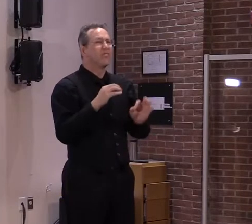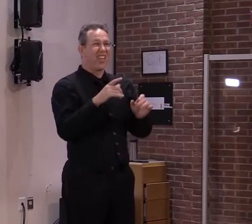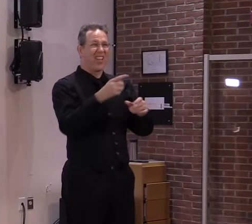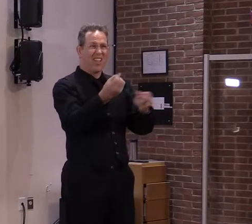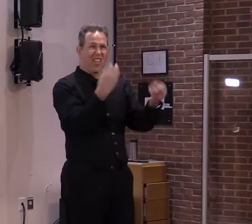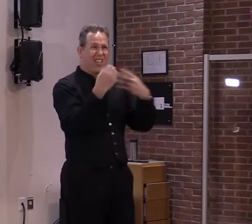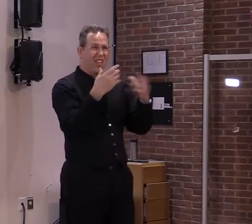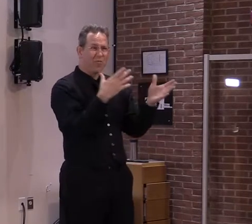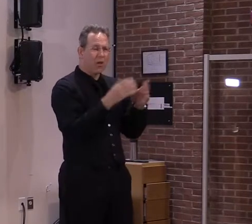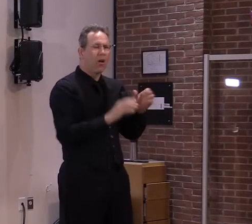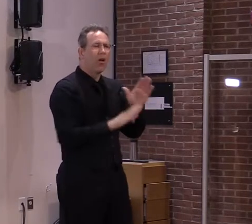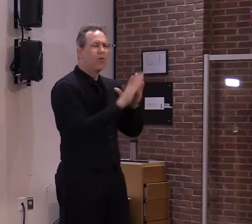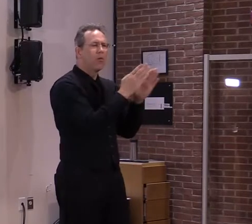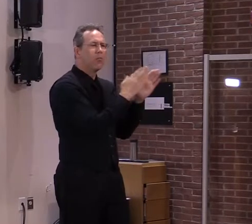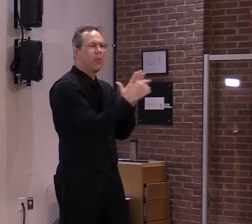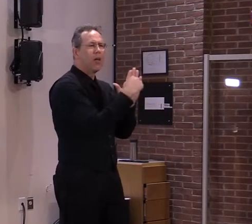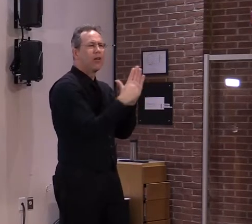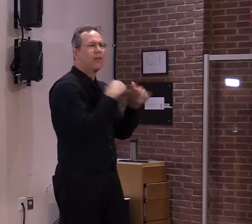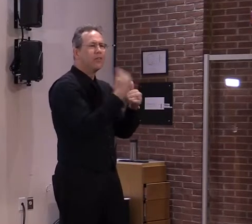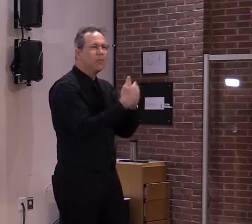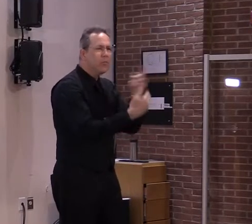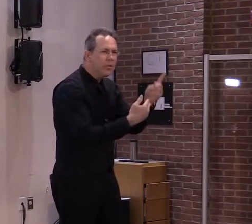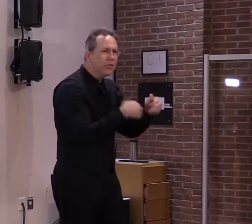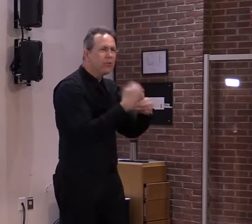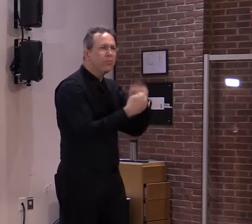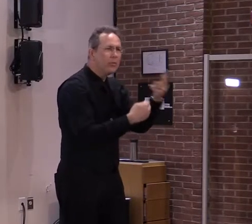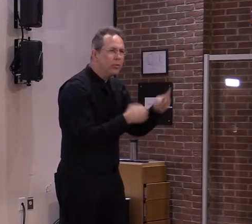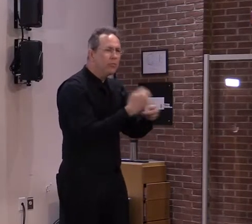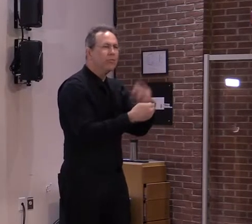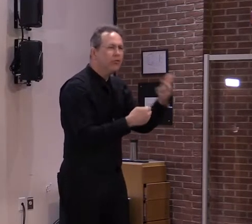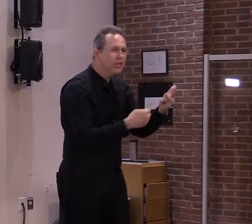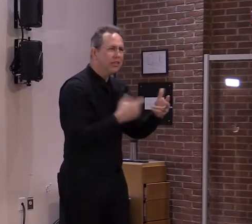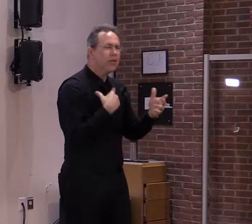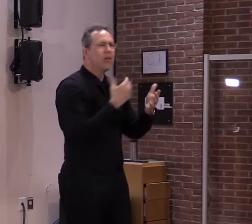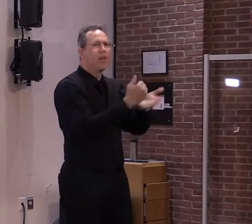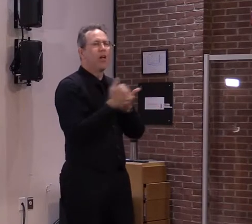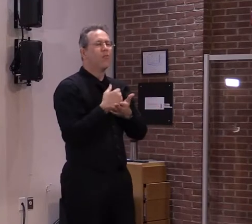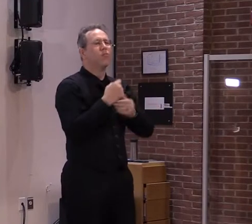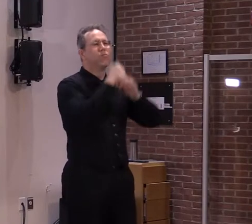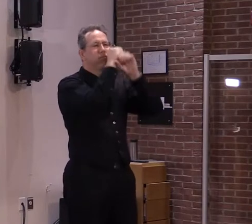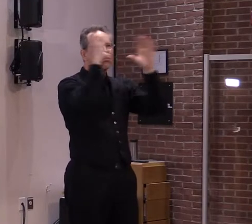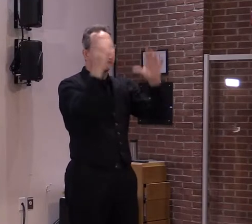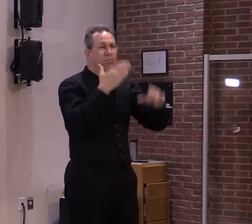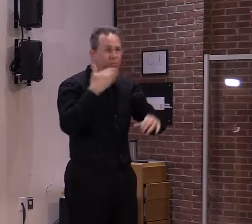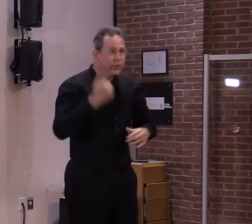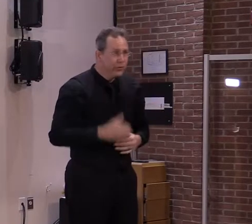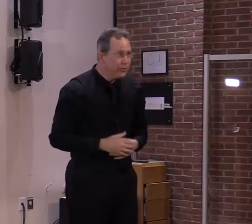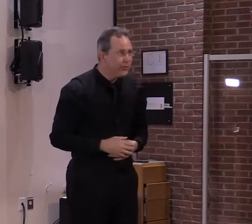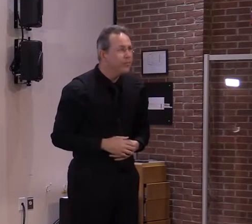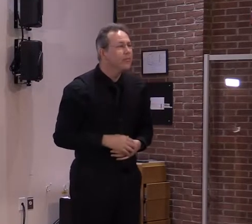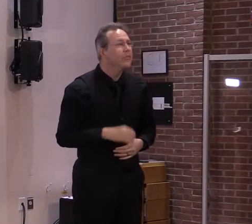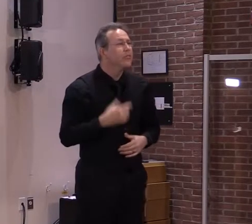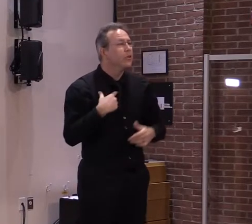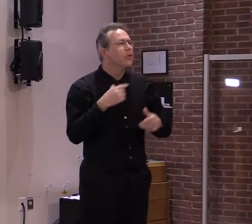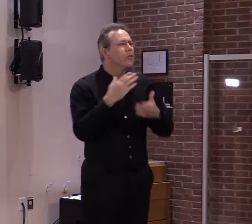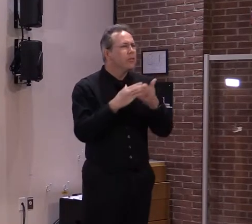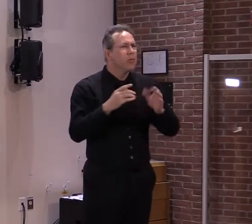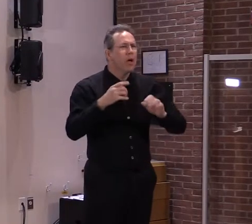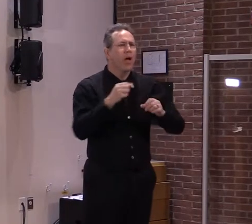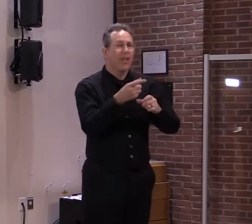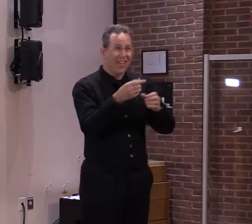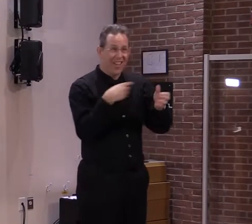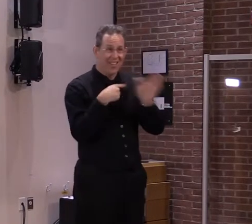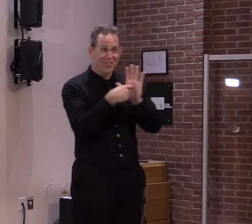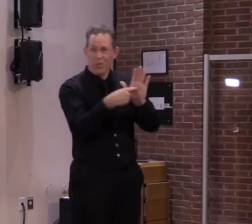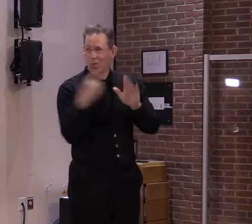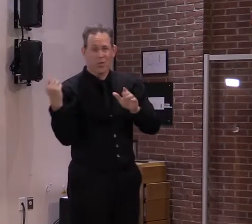predictability to businesses, municipalities, and others in their ability to plan for a full reopening of